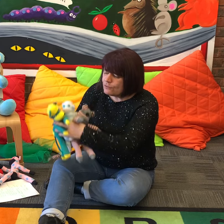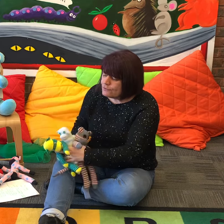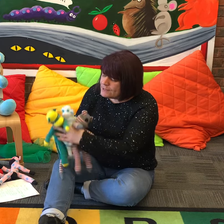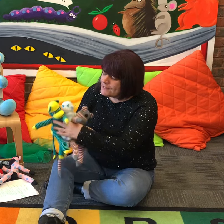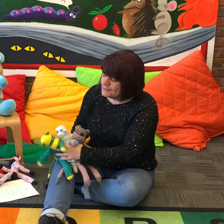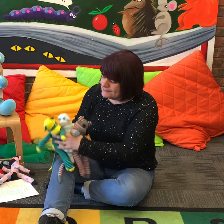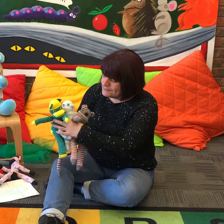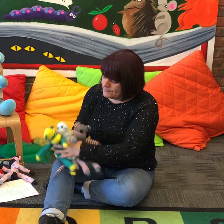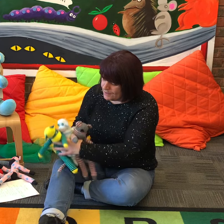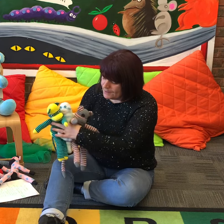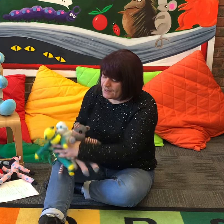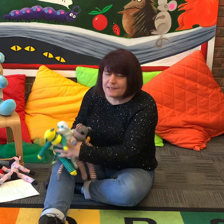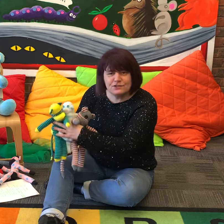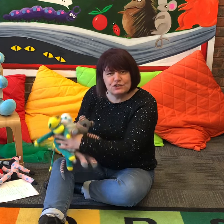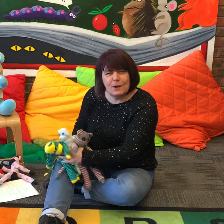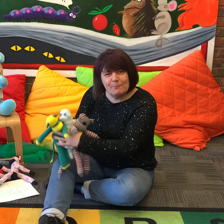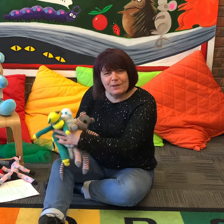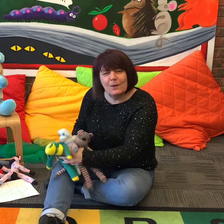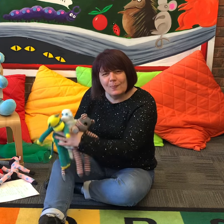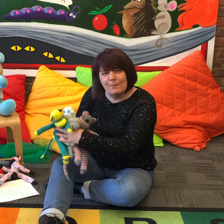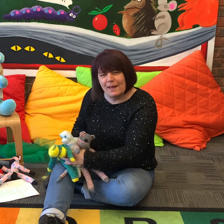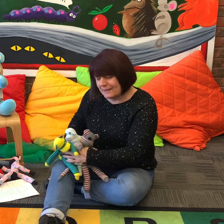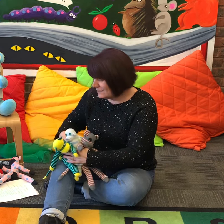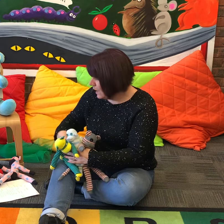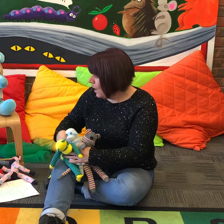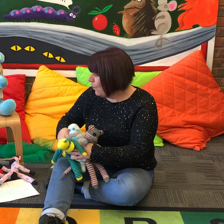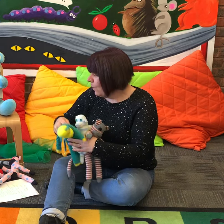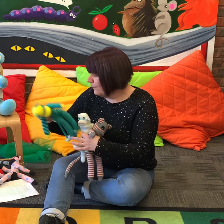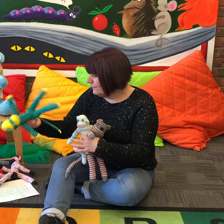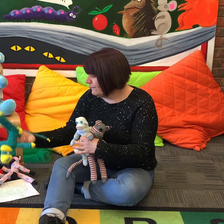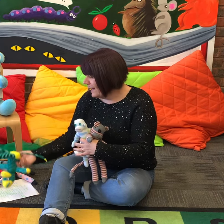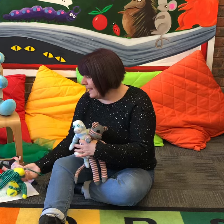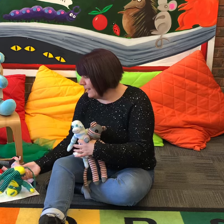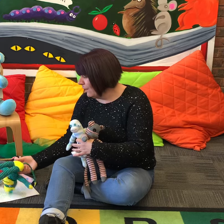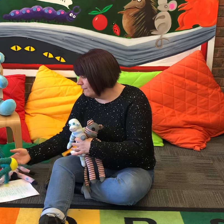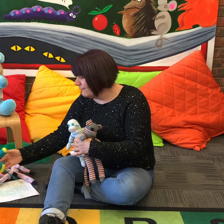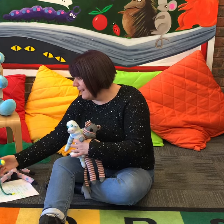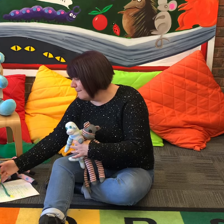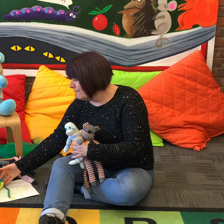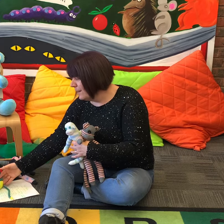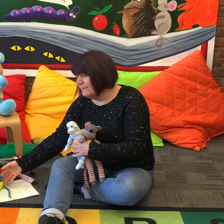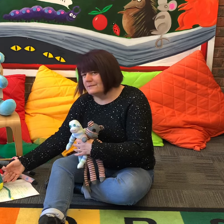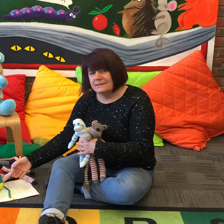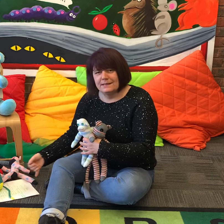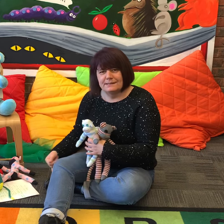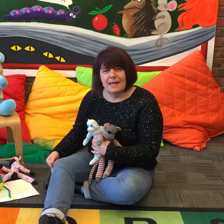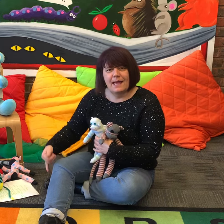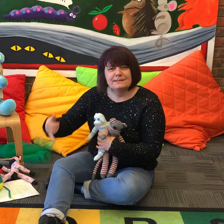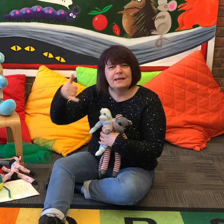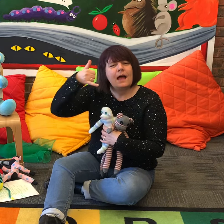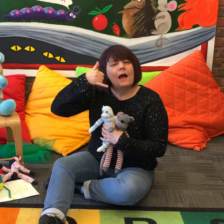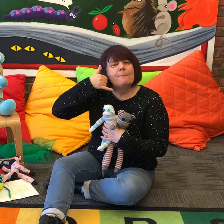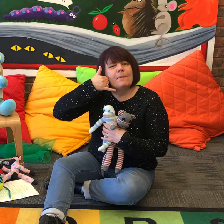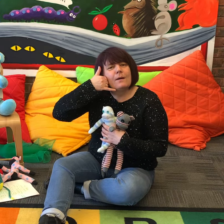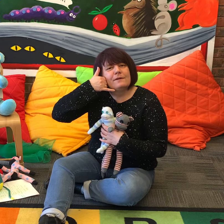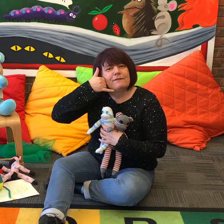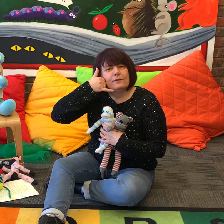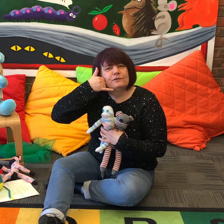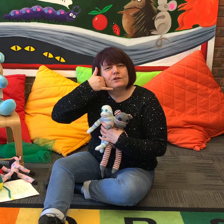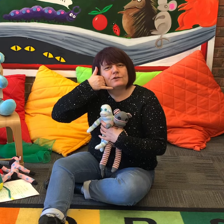Three little monkeys jumping on the bed. One fell off and bumped his head. Mummy phoned the doctor